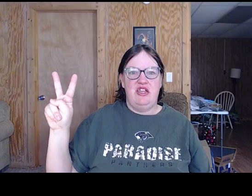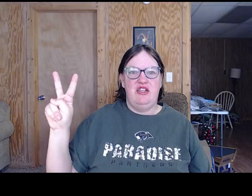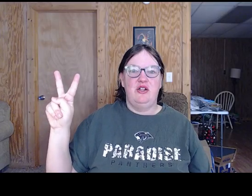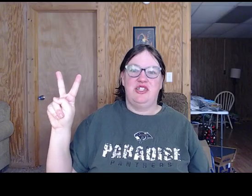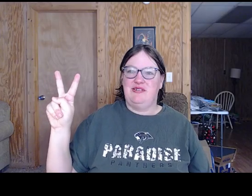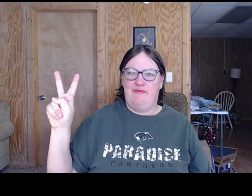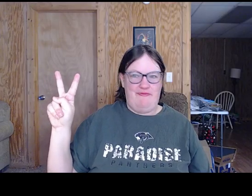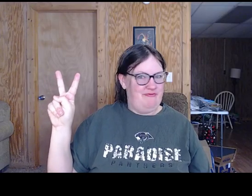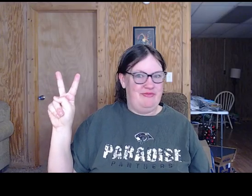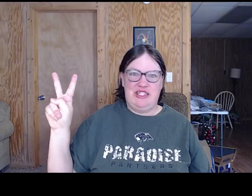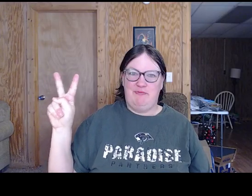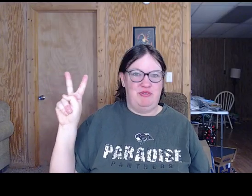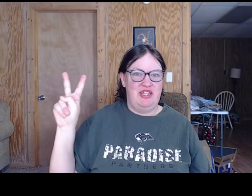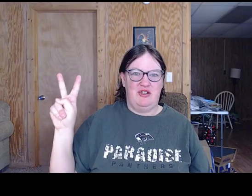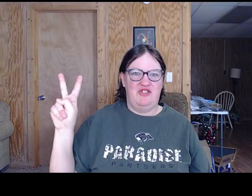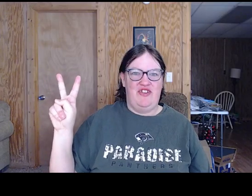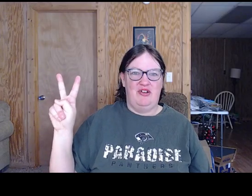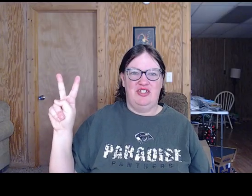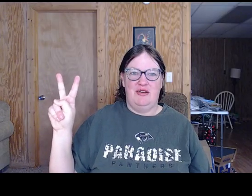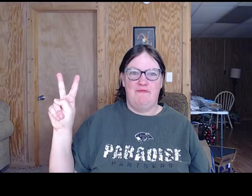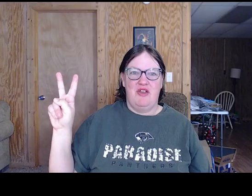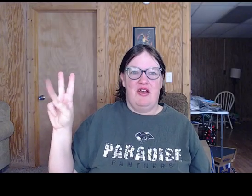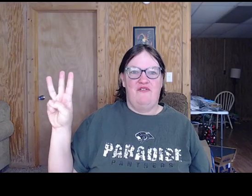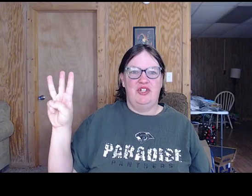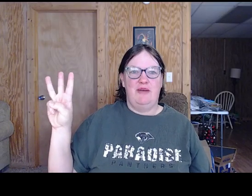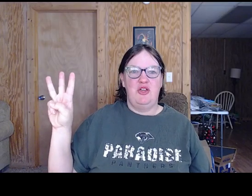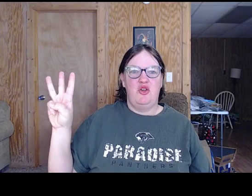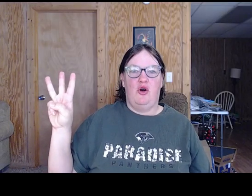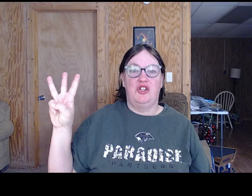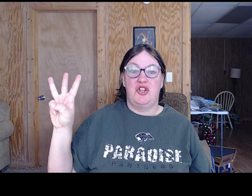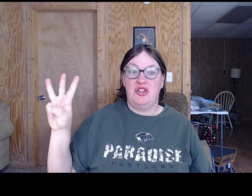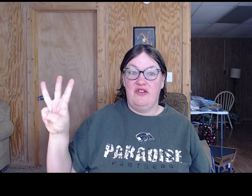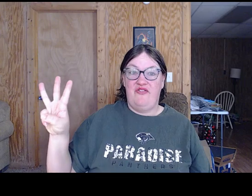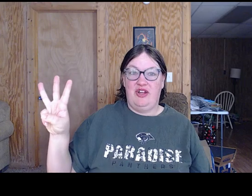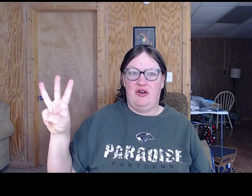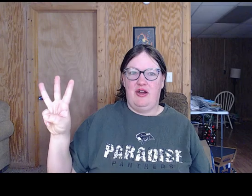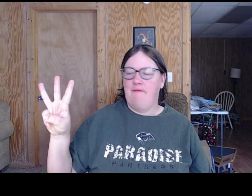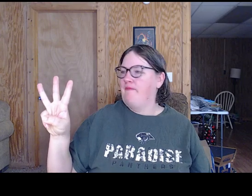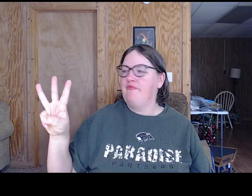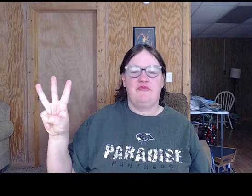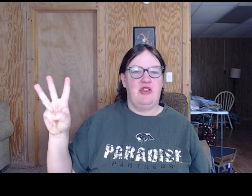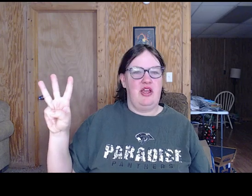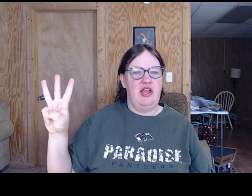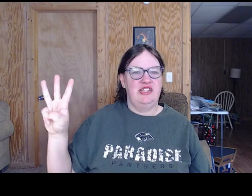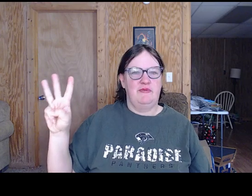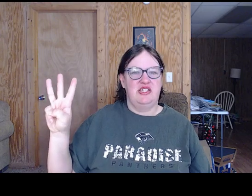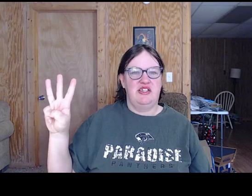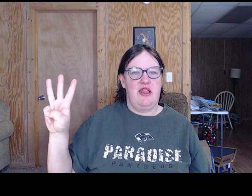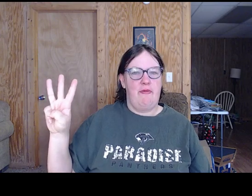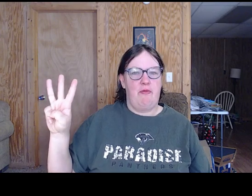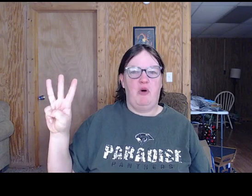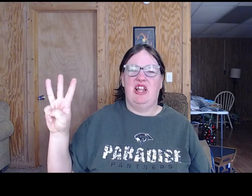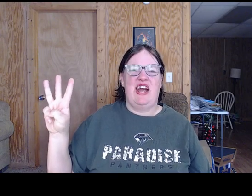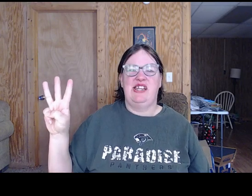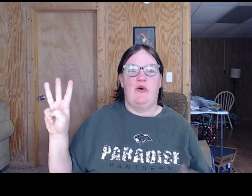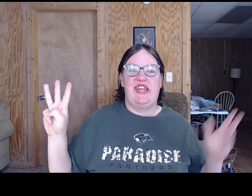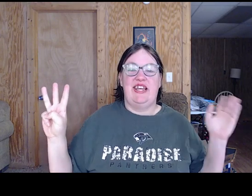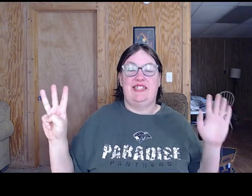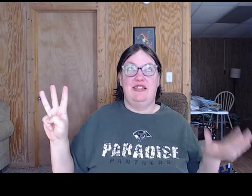you just split those fingers up. For W, you hold your third finger up. It's almost, well, no, I can't say